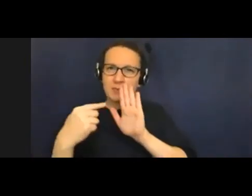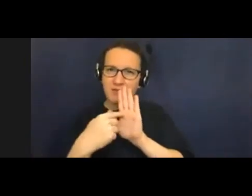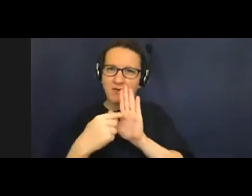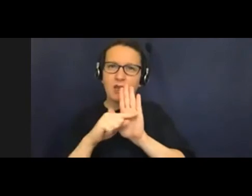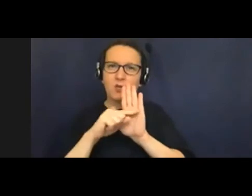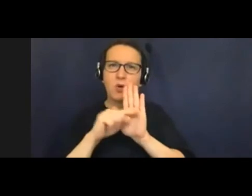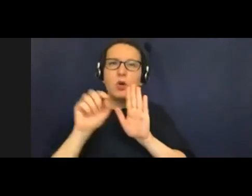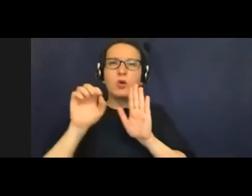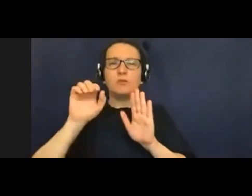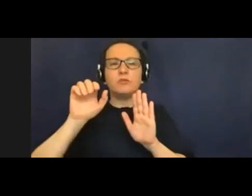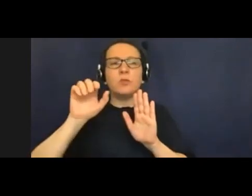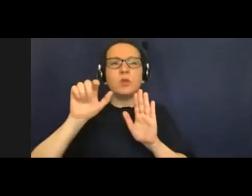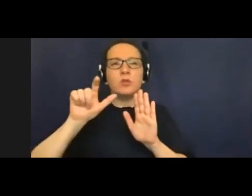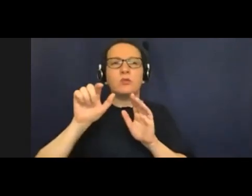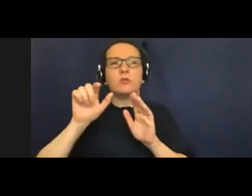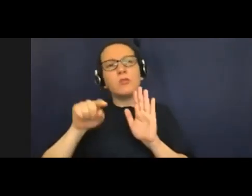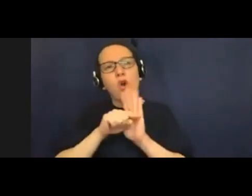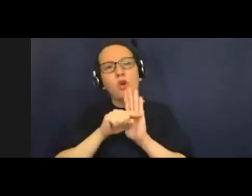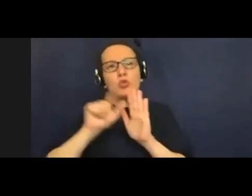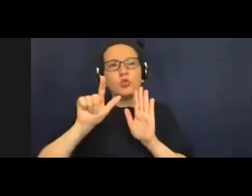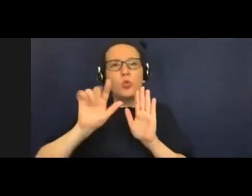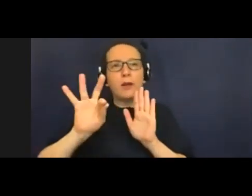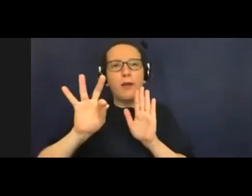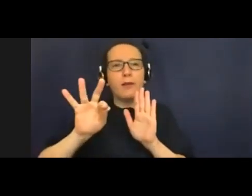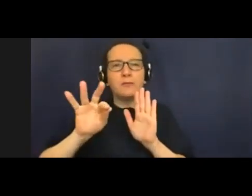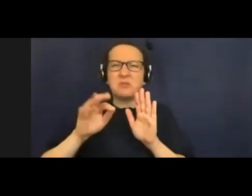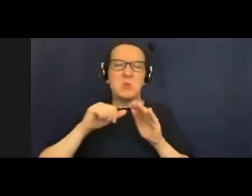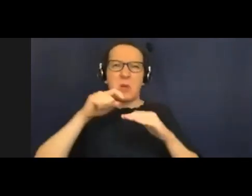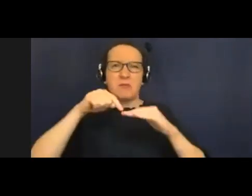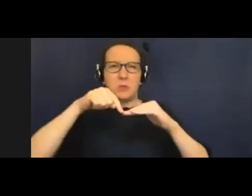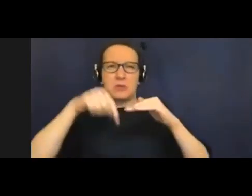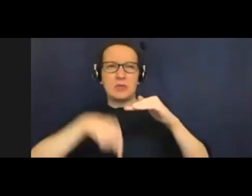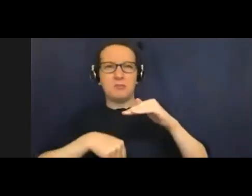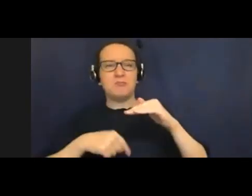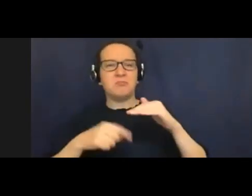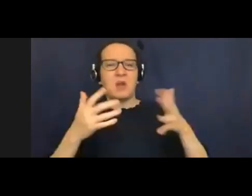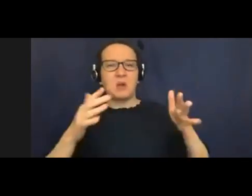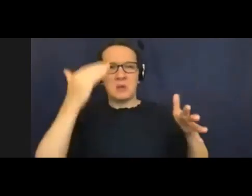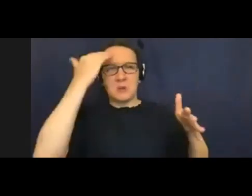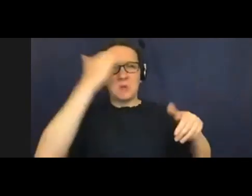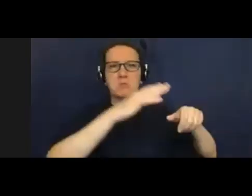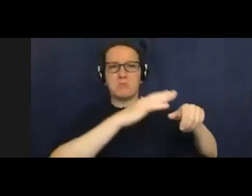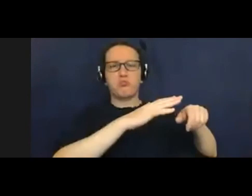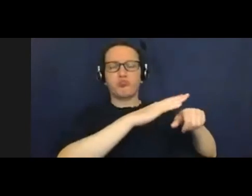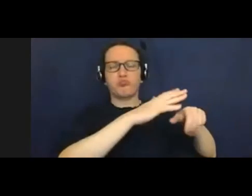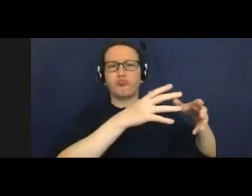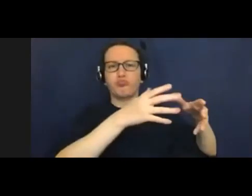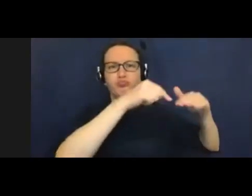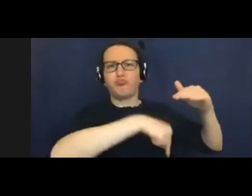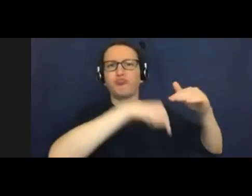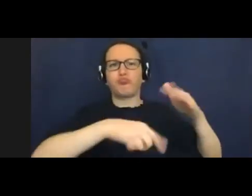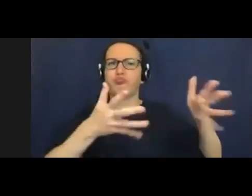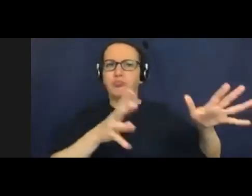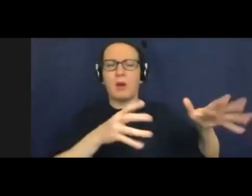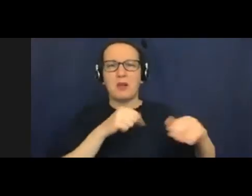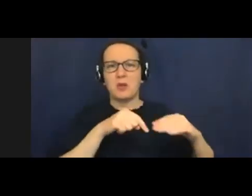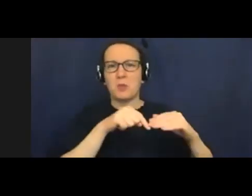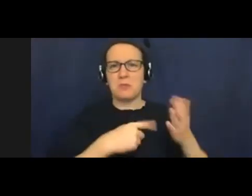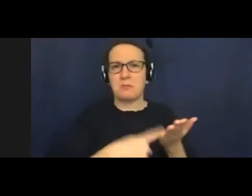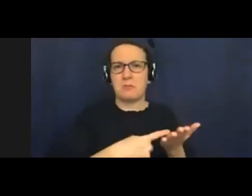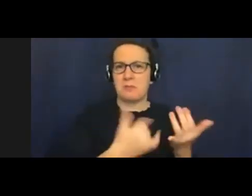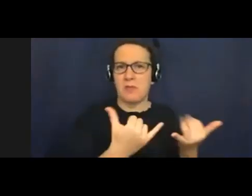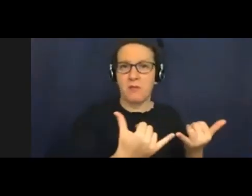details. We issued in 2002 at the Venice Commission of the Council of Europe, the Code of